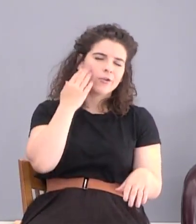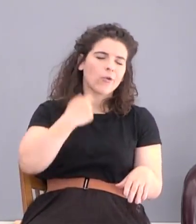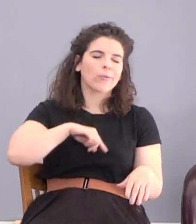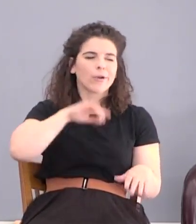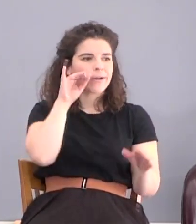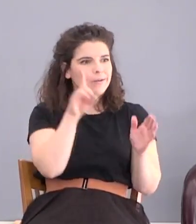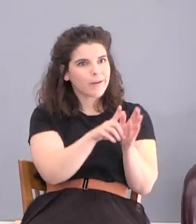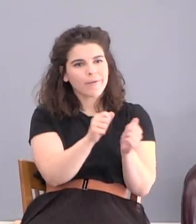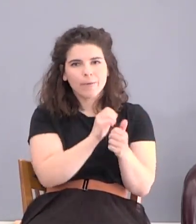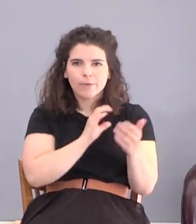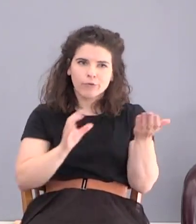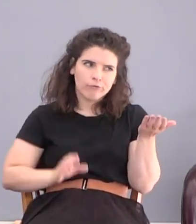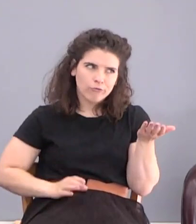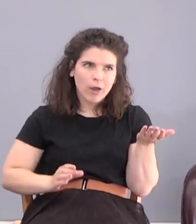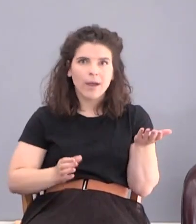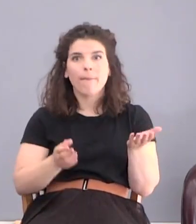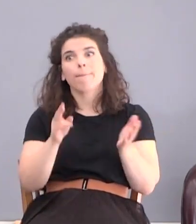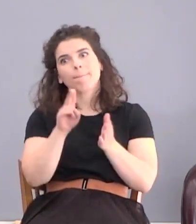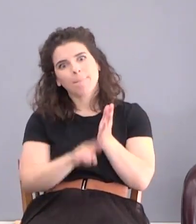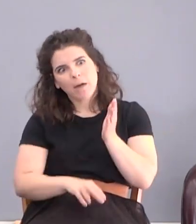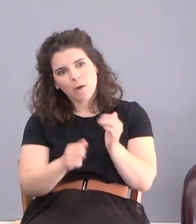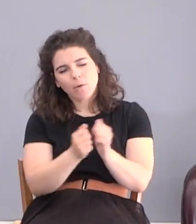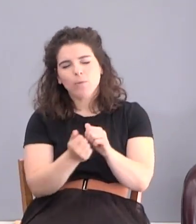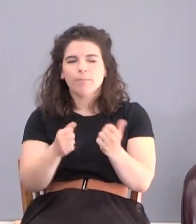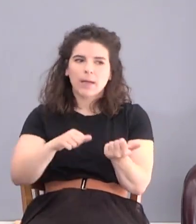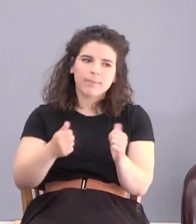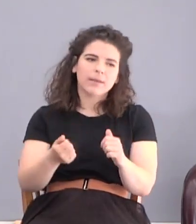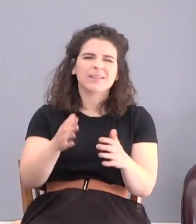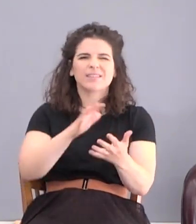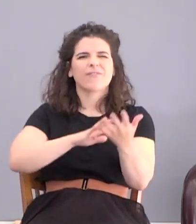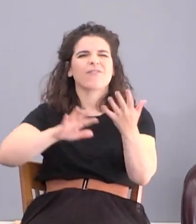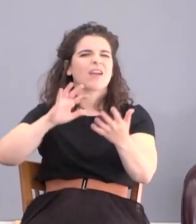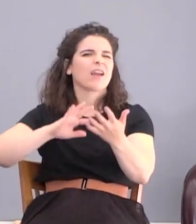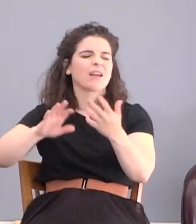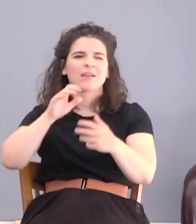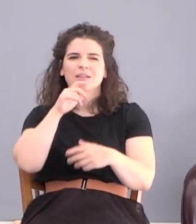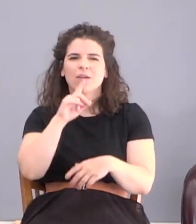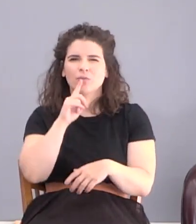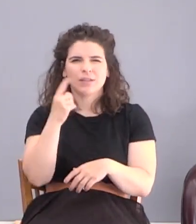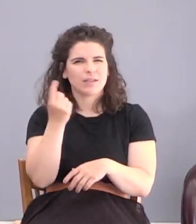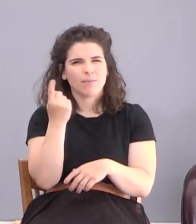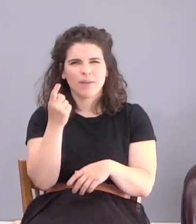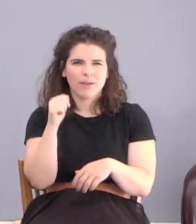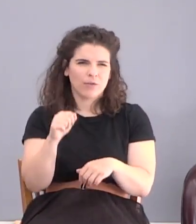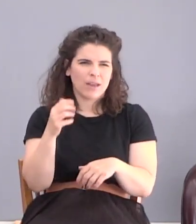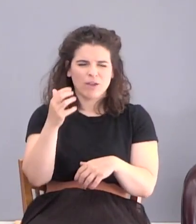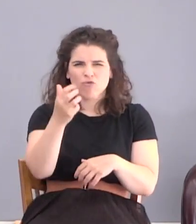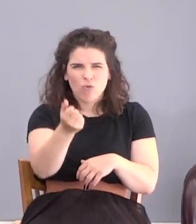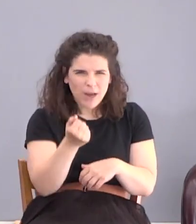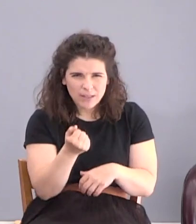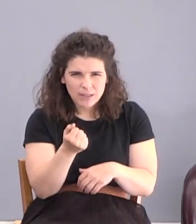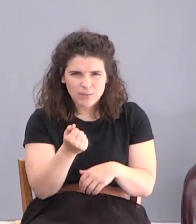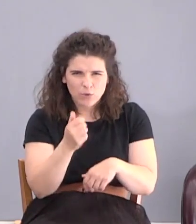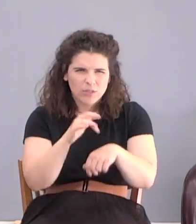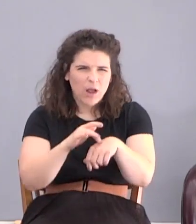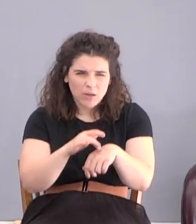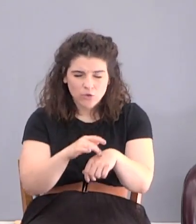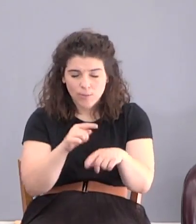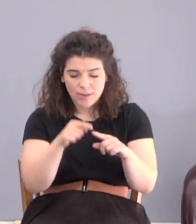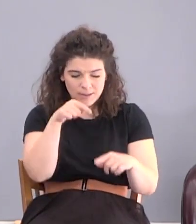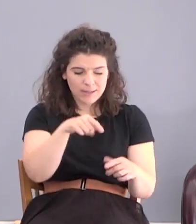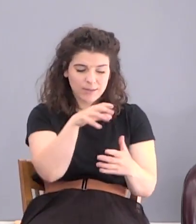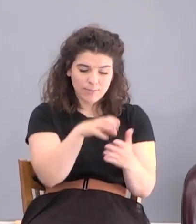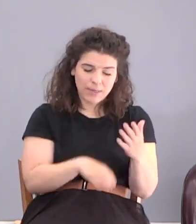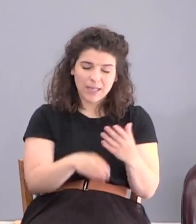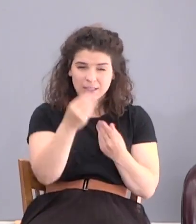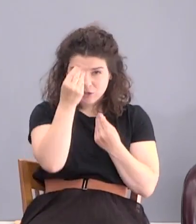baptism. And you can kind of make it seem like it's this vague thing, and it's just something that you can't grasp. But this passage tells